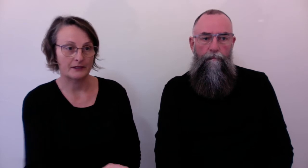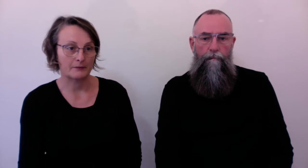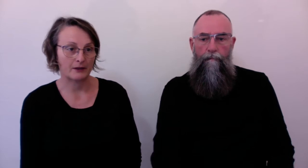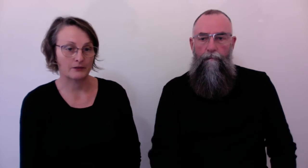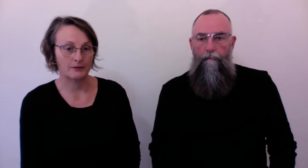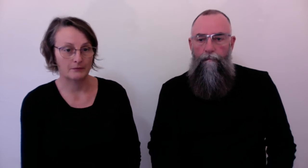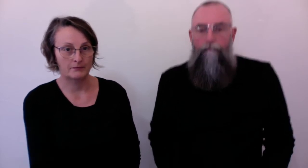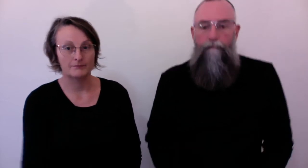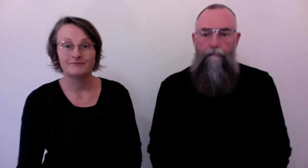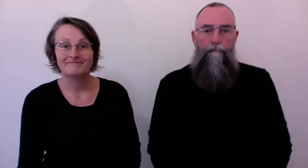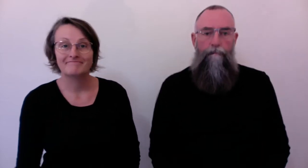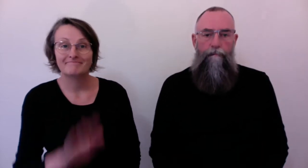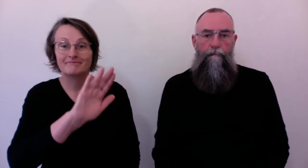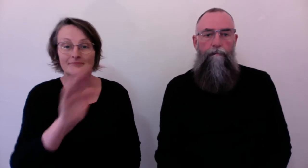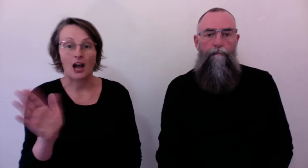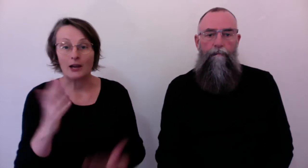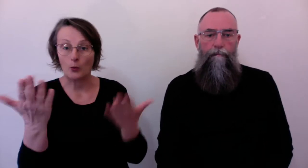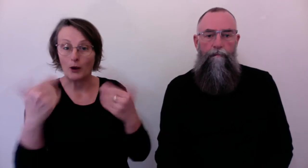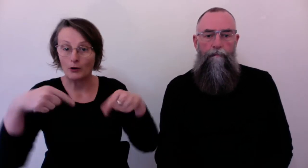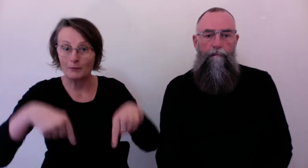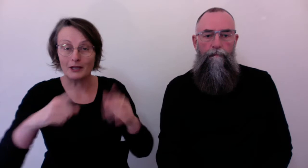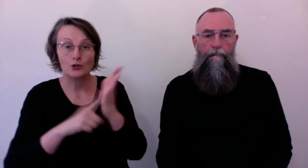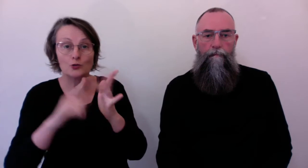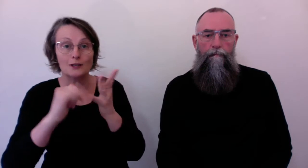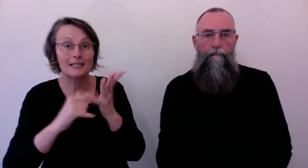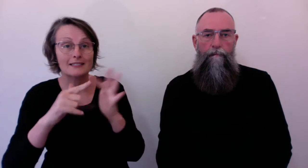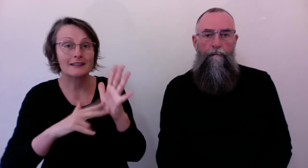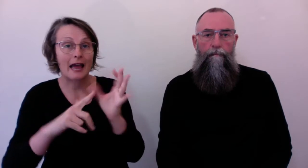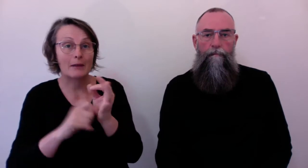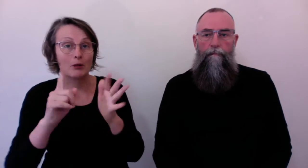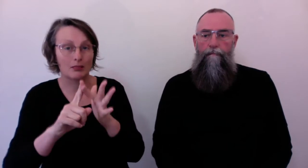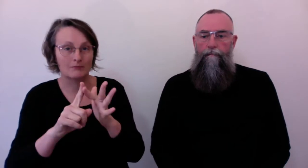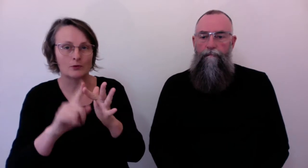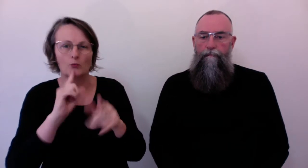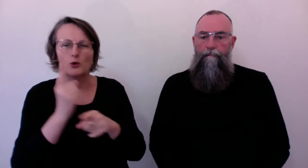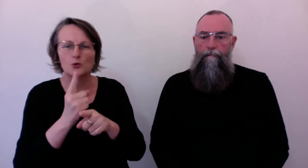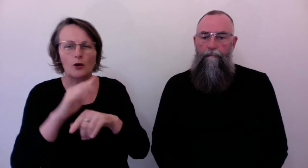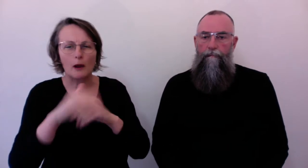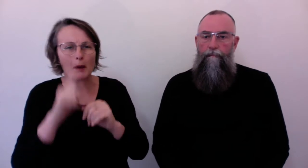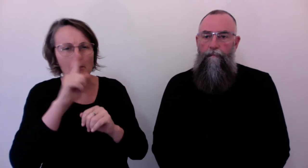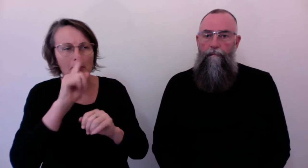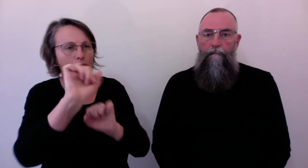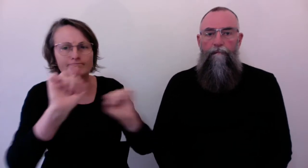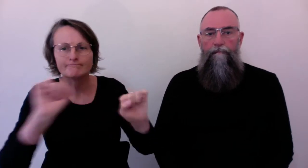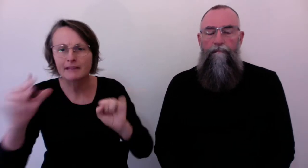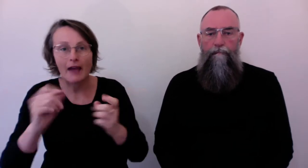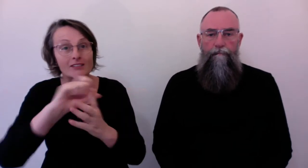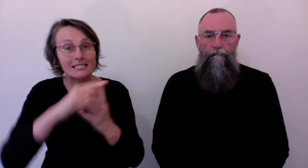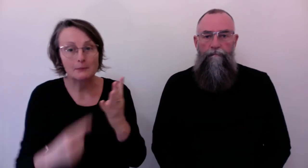Hello, everyone, and welcome back to Listen Able, the podcast, where we try and break the stigmas around people living with or affected by disability. Had some amazing